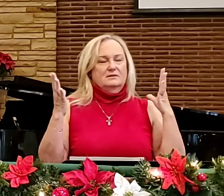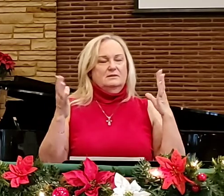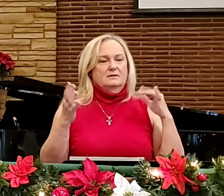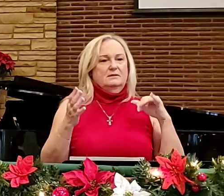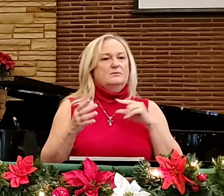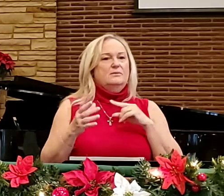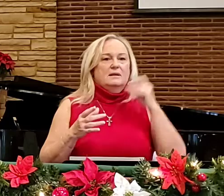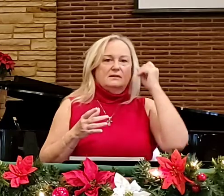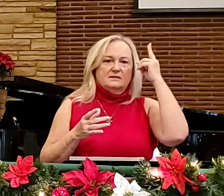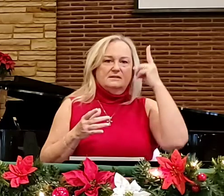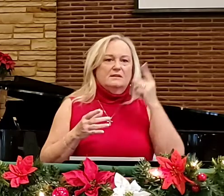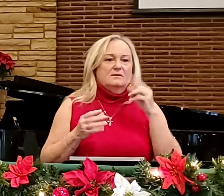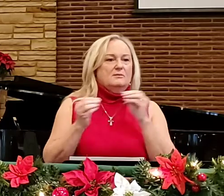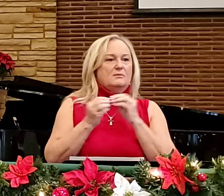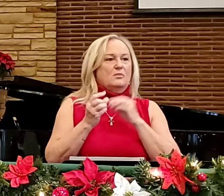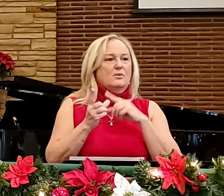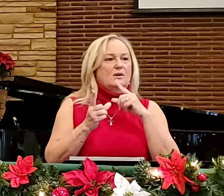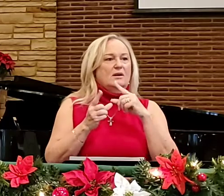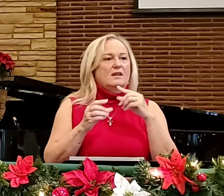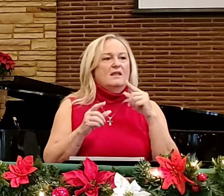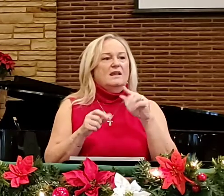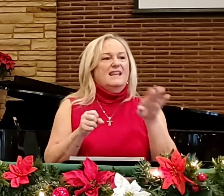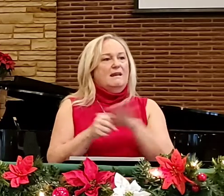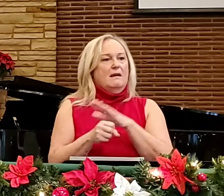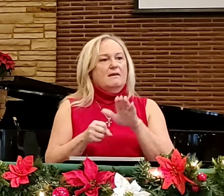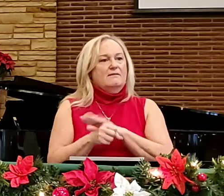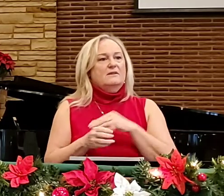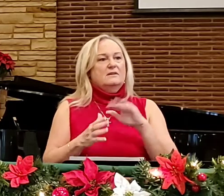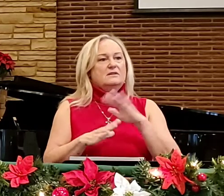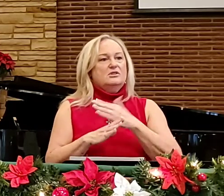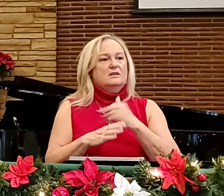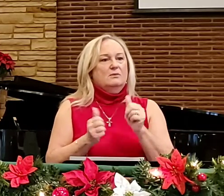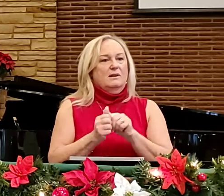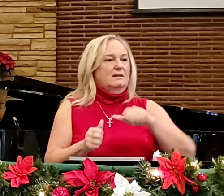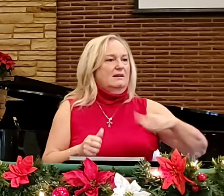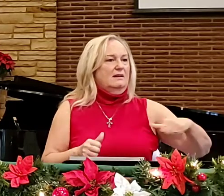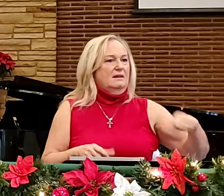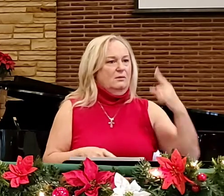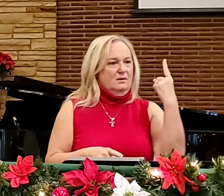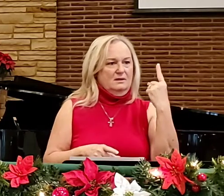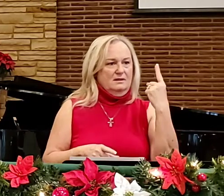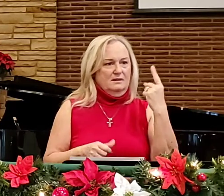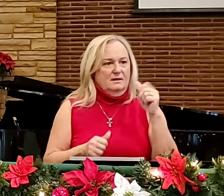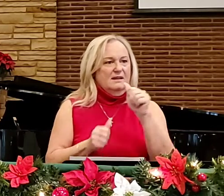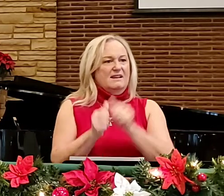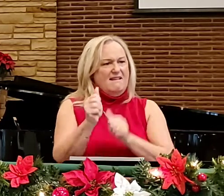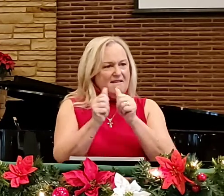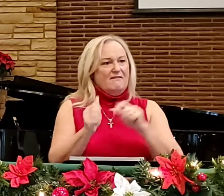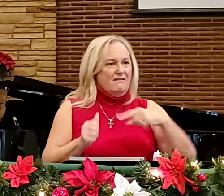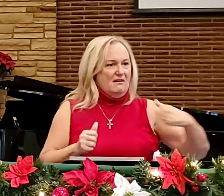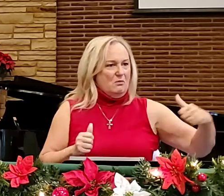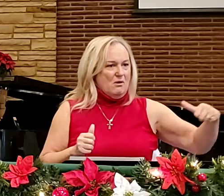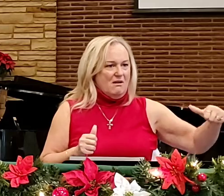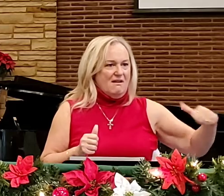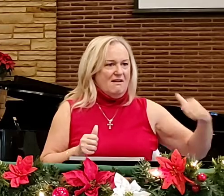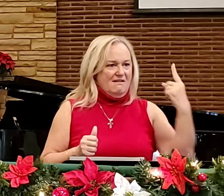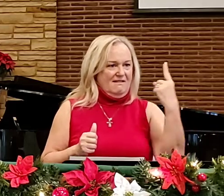that we realize there's more than enough to share with anyone and everyone.